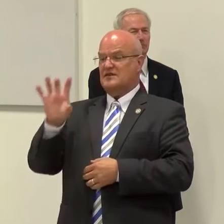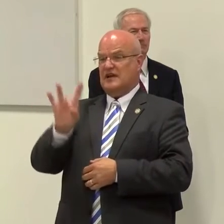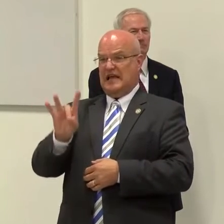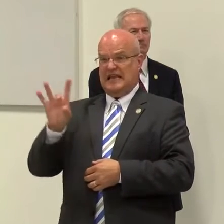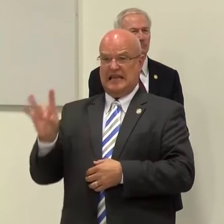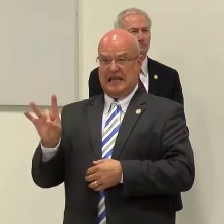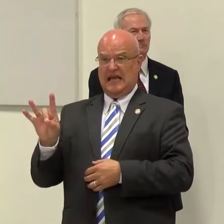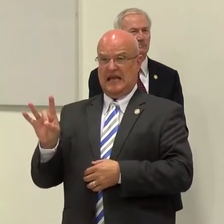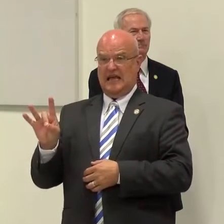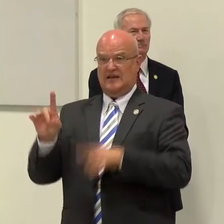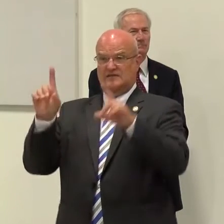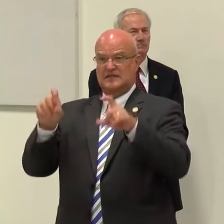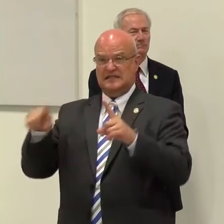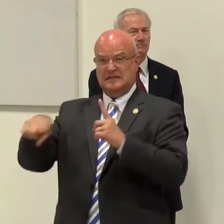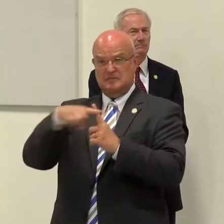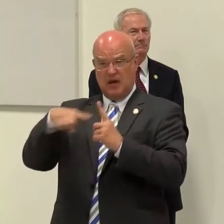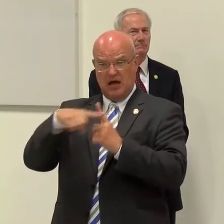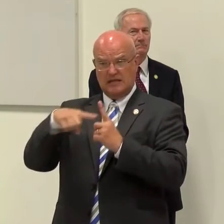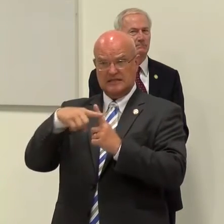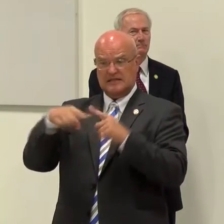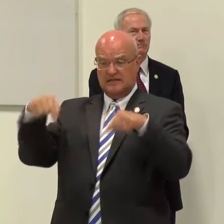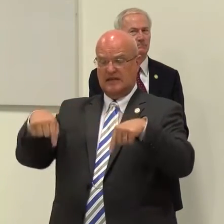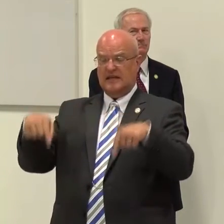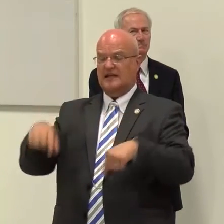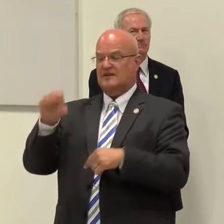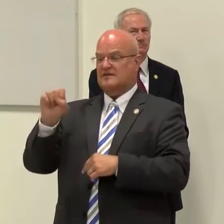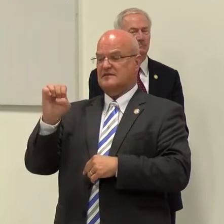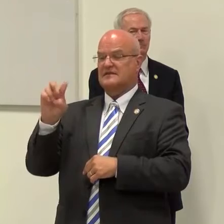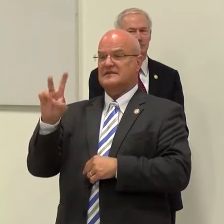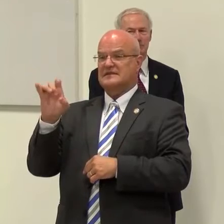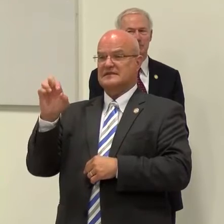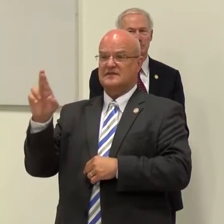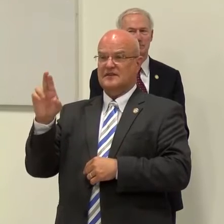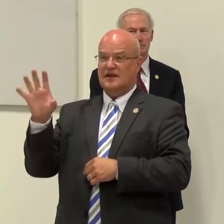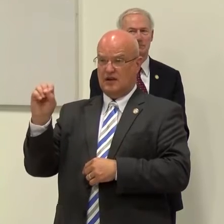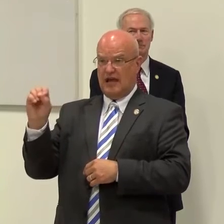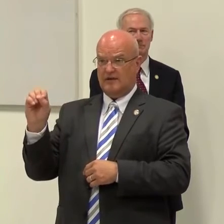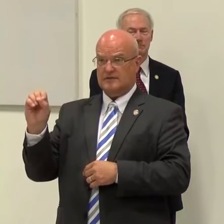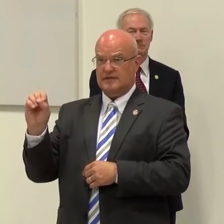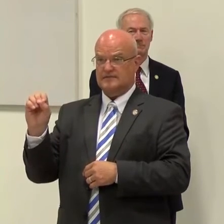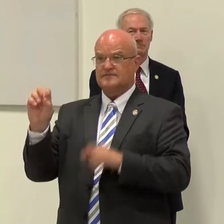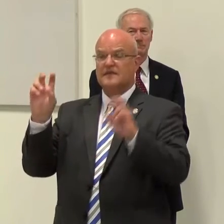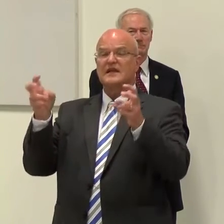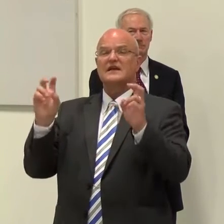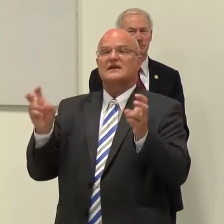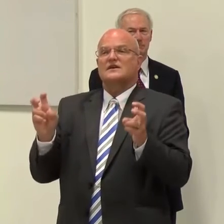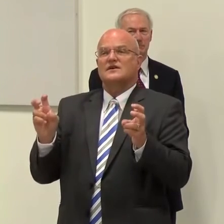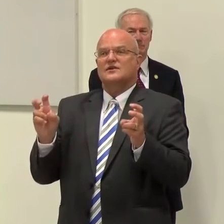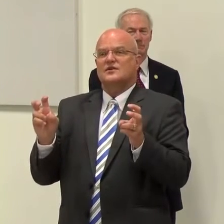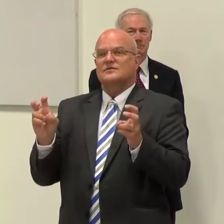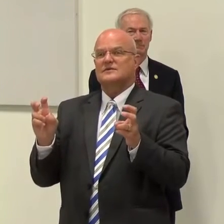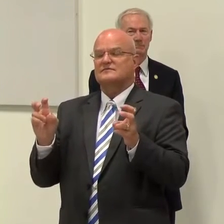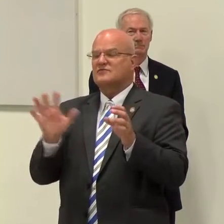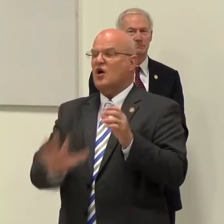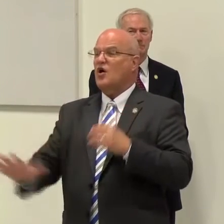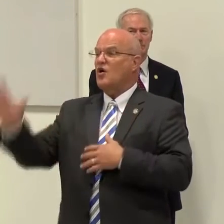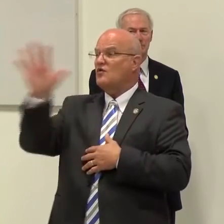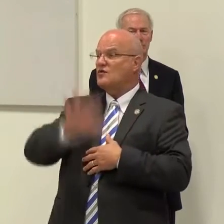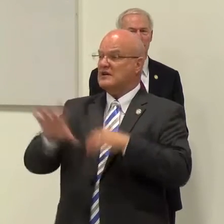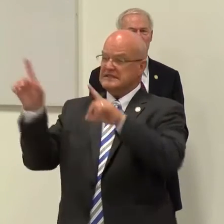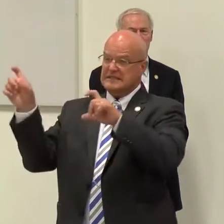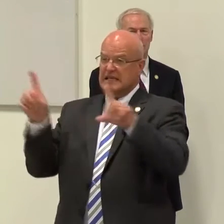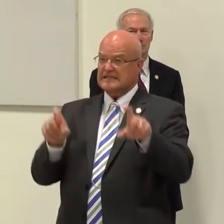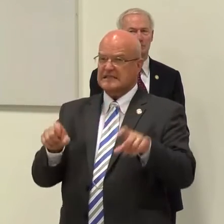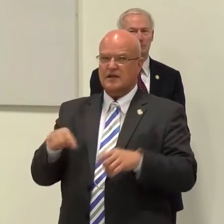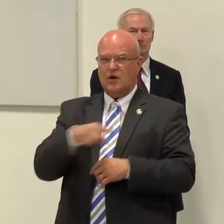788 who have tested positive here in Sevier County. In terms of overall testing,